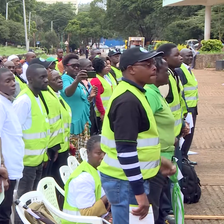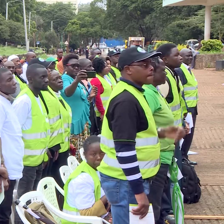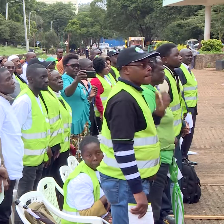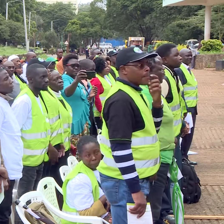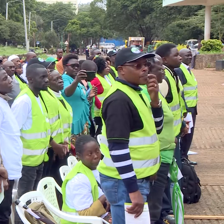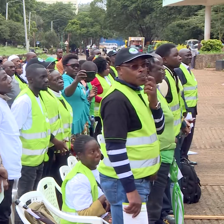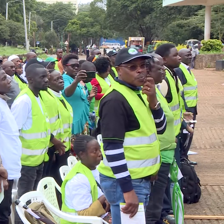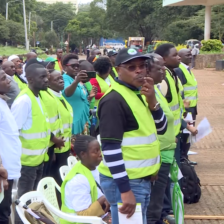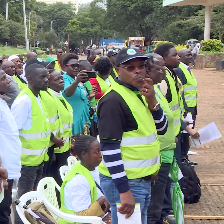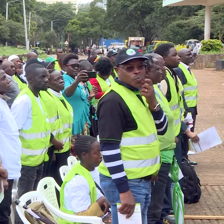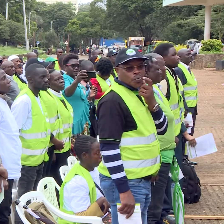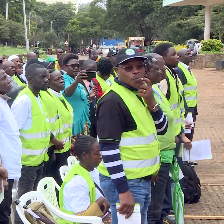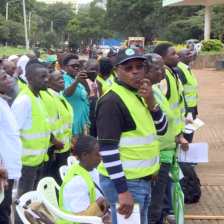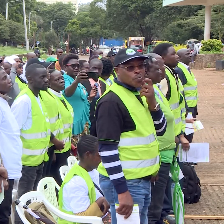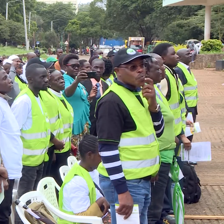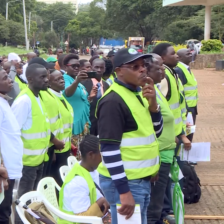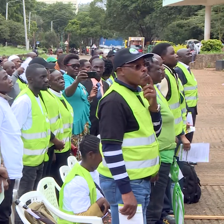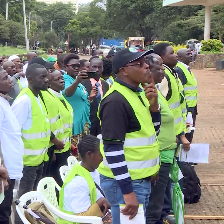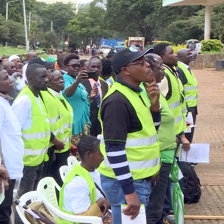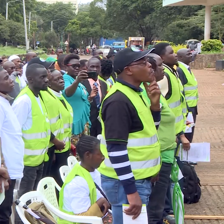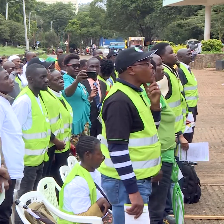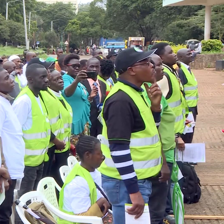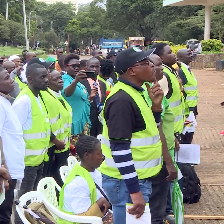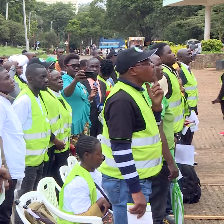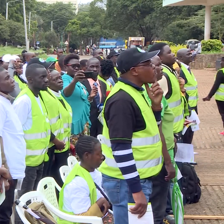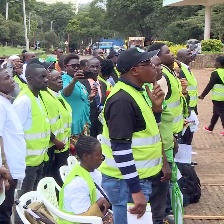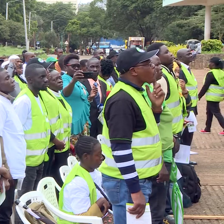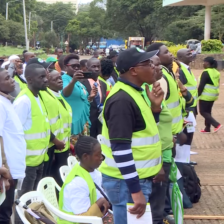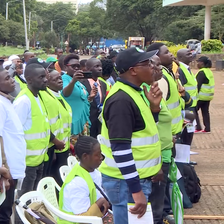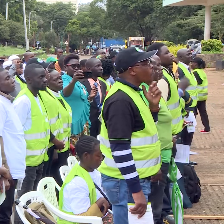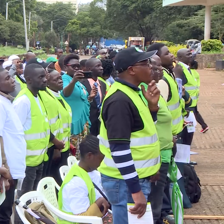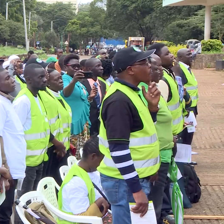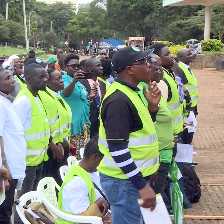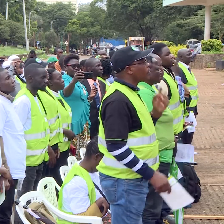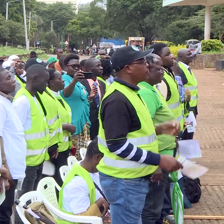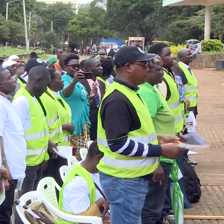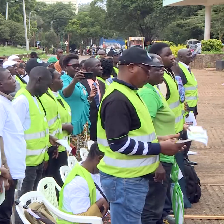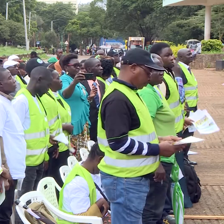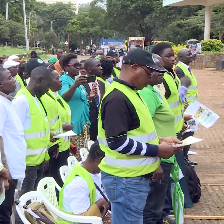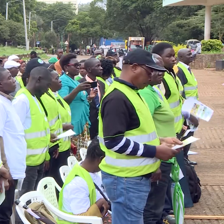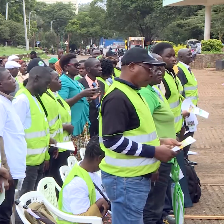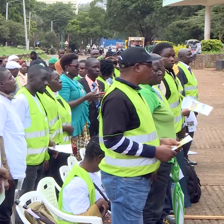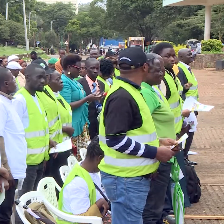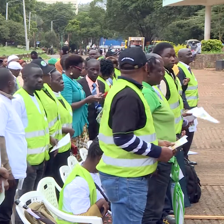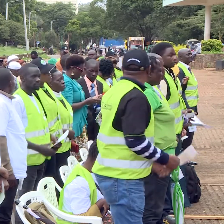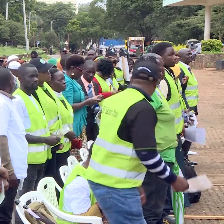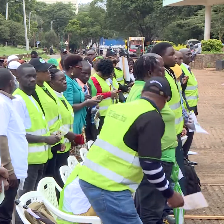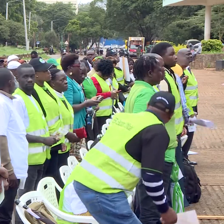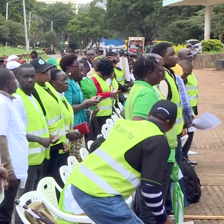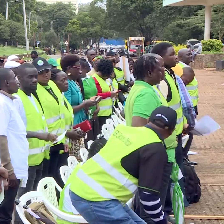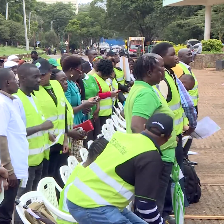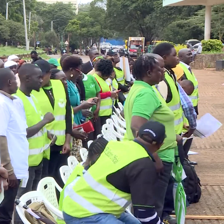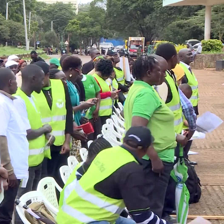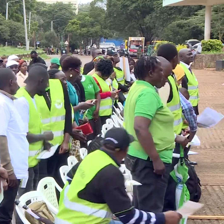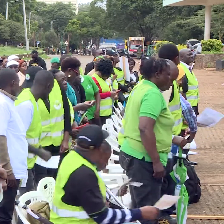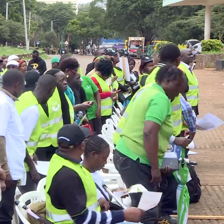Thank you very much, Band. I want to take this opportunity, Chairman, to give a quick vote of thanks. I want to pass a special vote